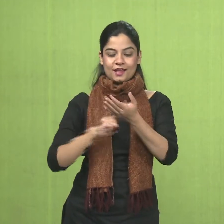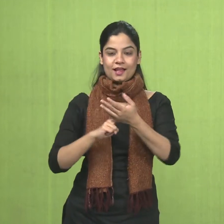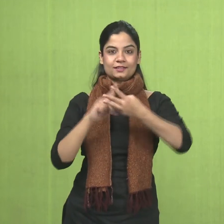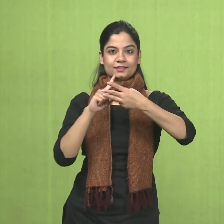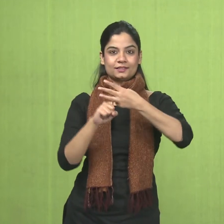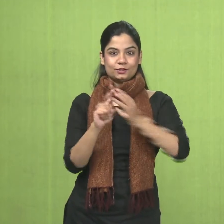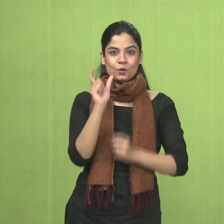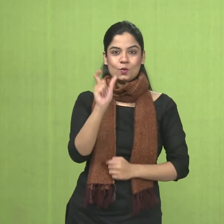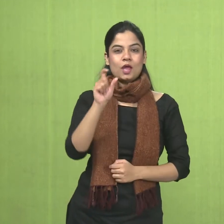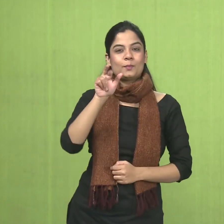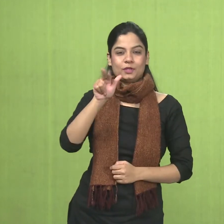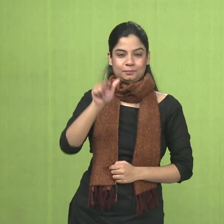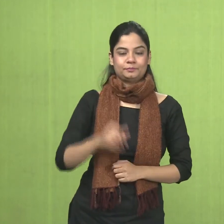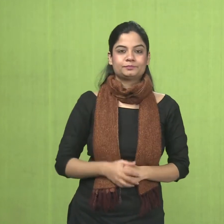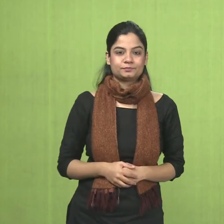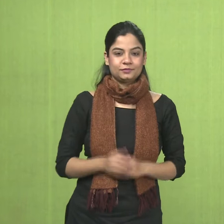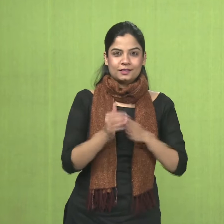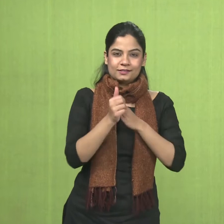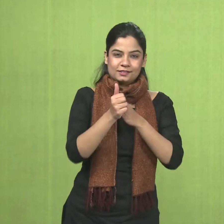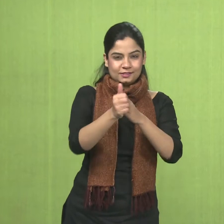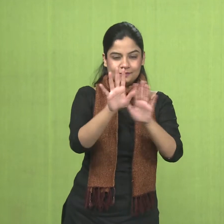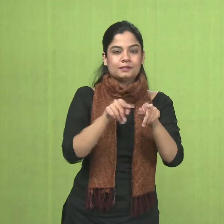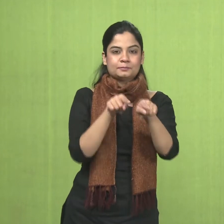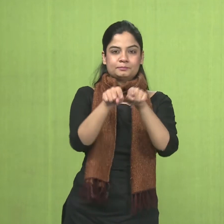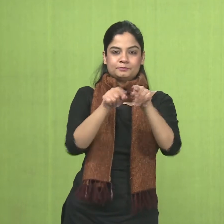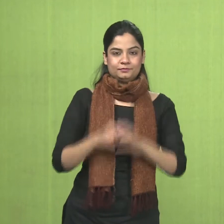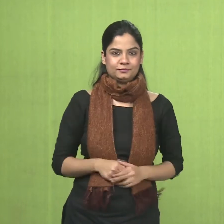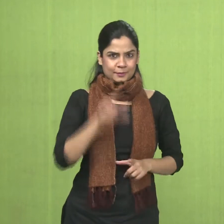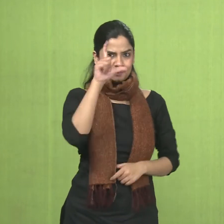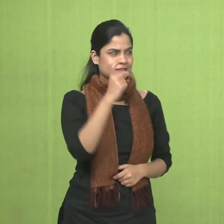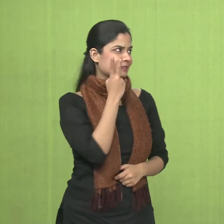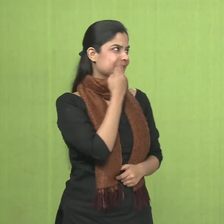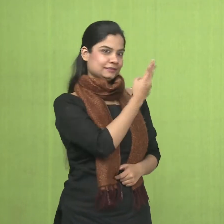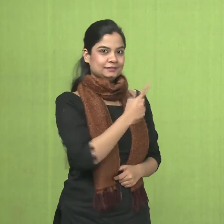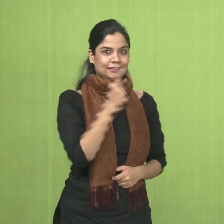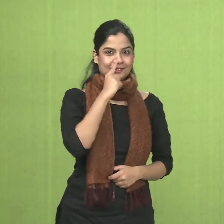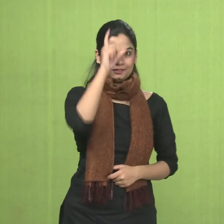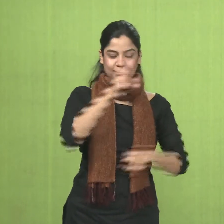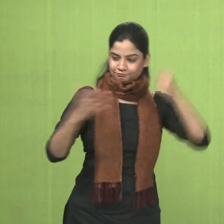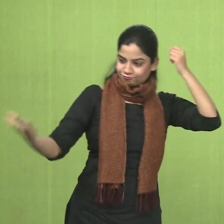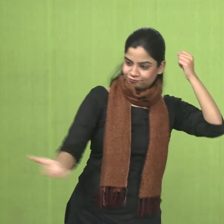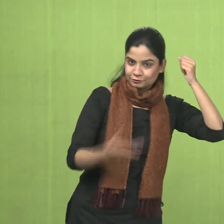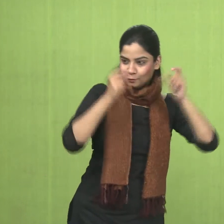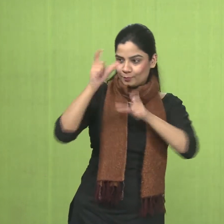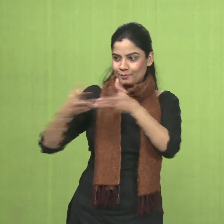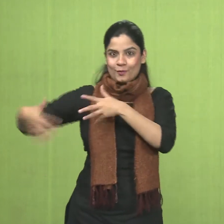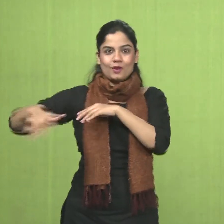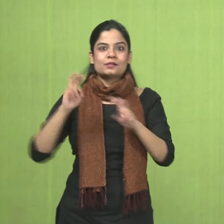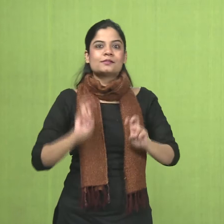Guideline. It means a general rule. As you can see from the picture, the lady might be the